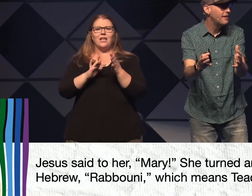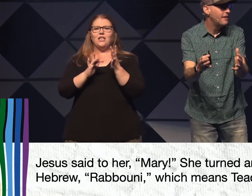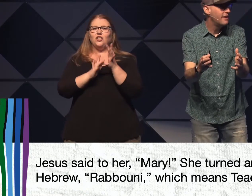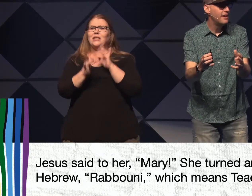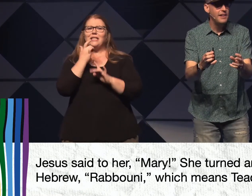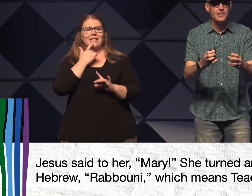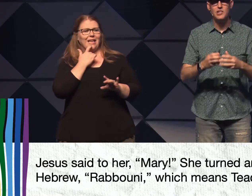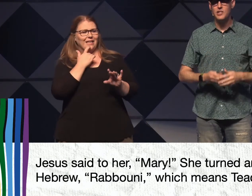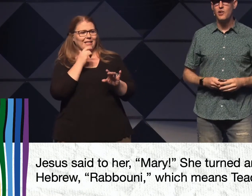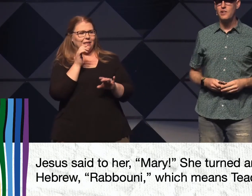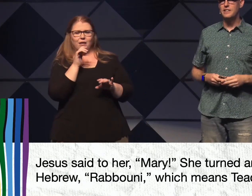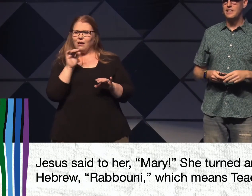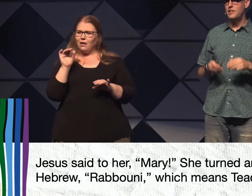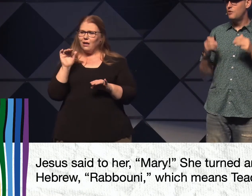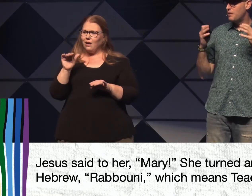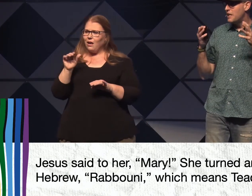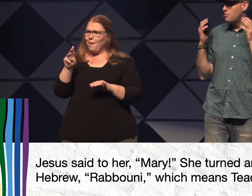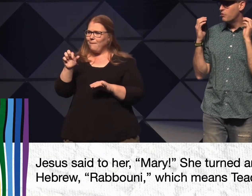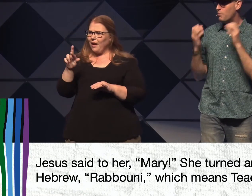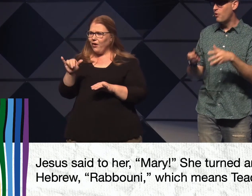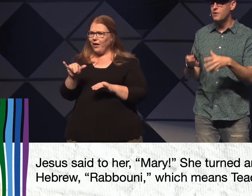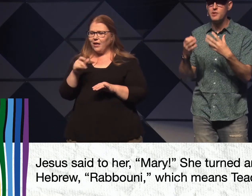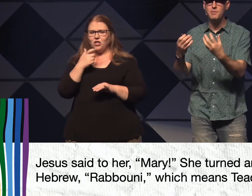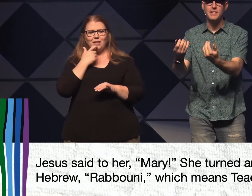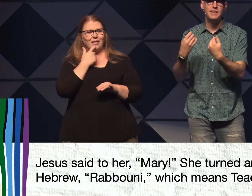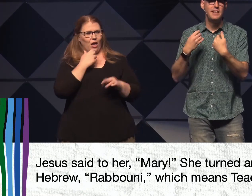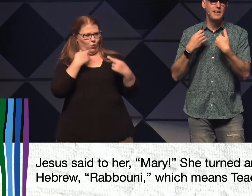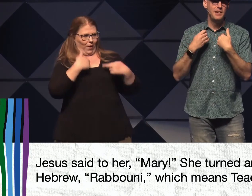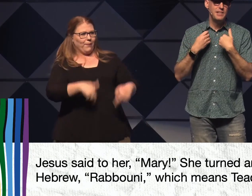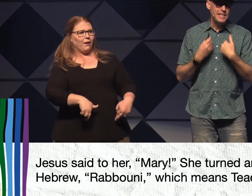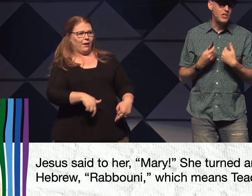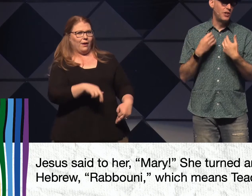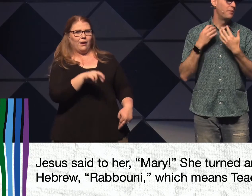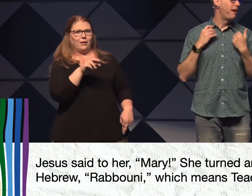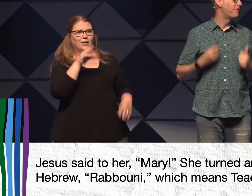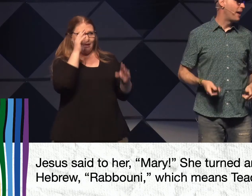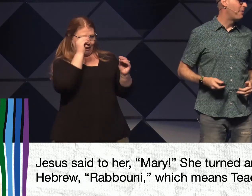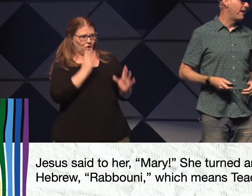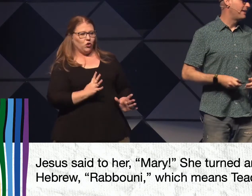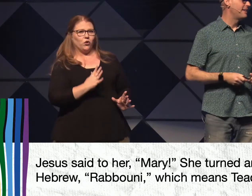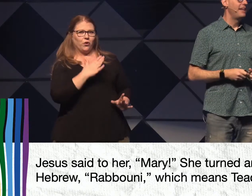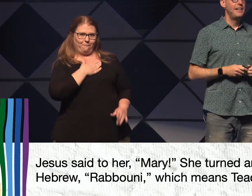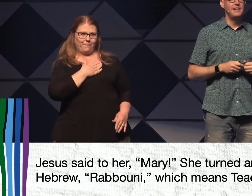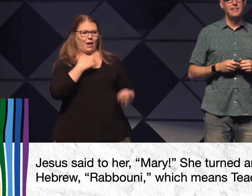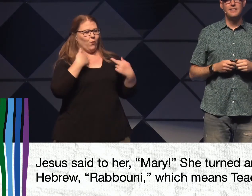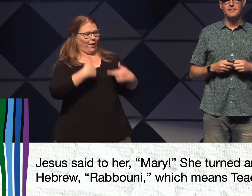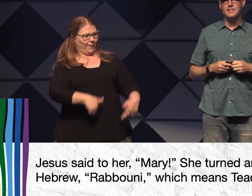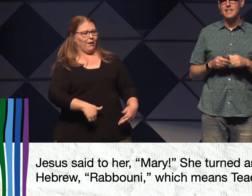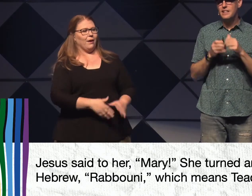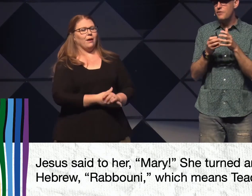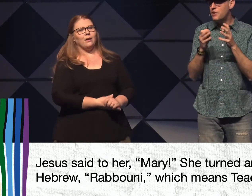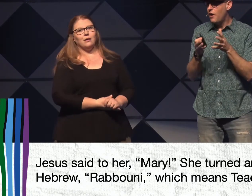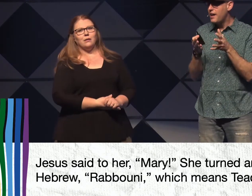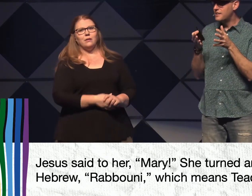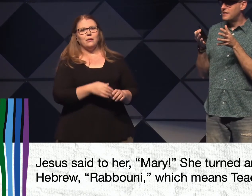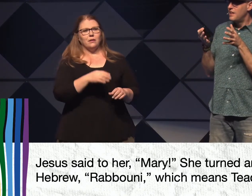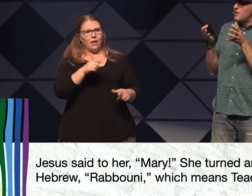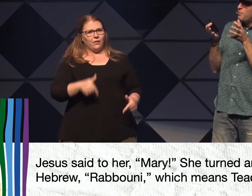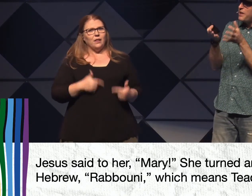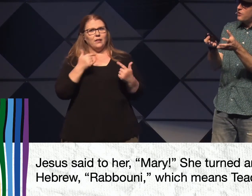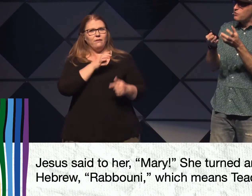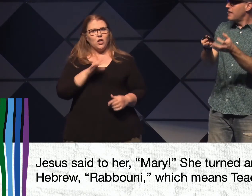"Mary." And she turned and said to him in Hebrew, Rabboni, which means teacher, my rabbi. See, the living